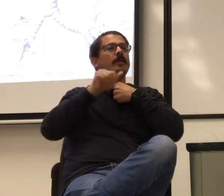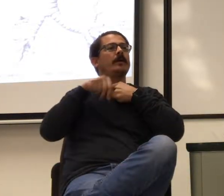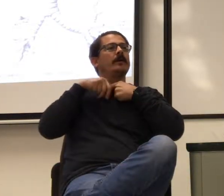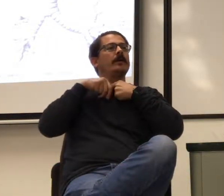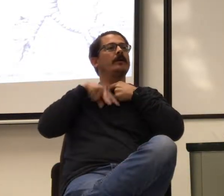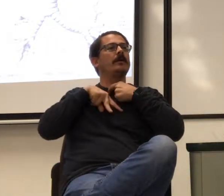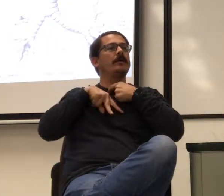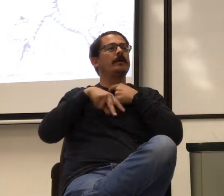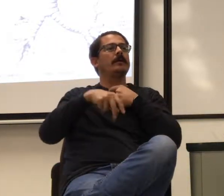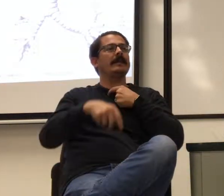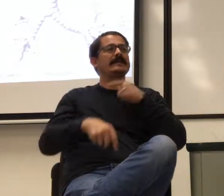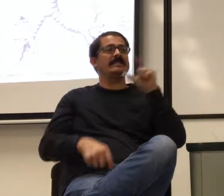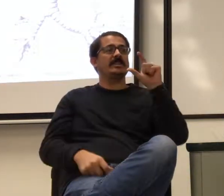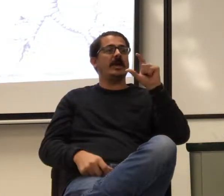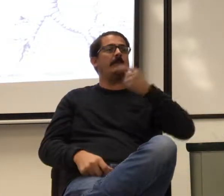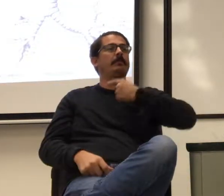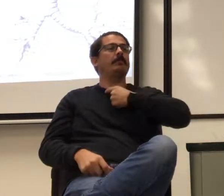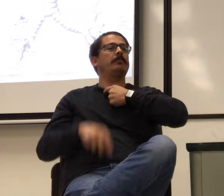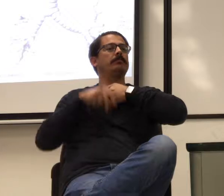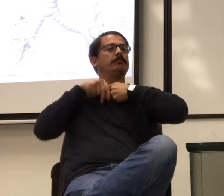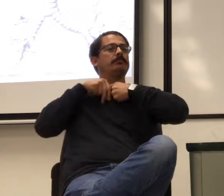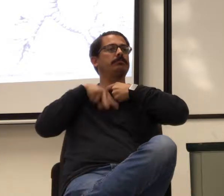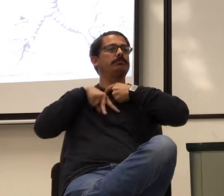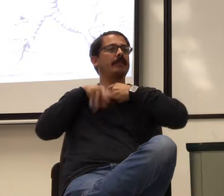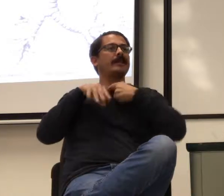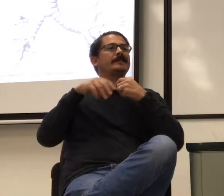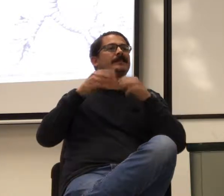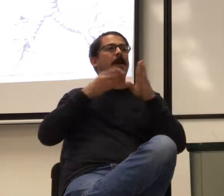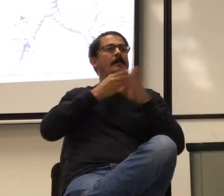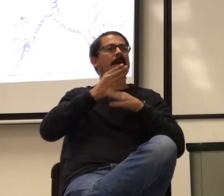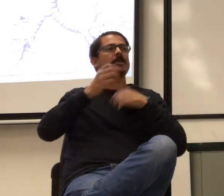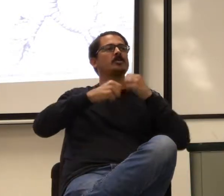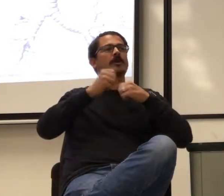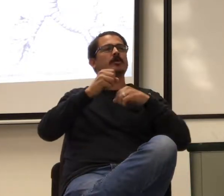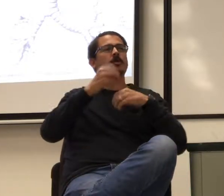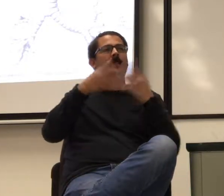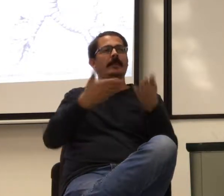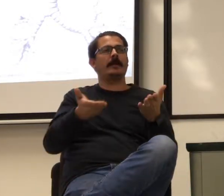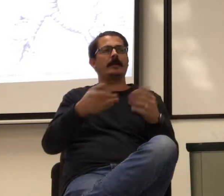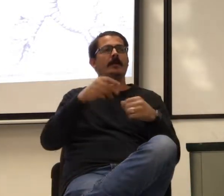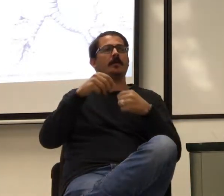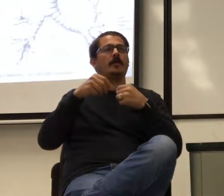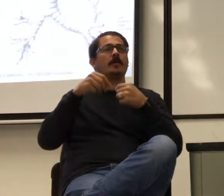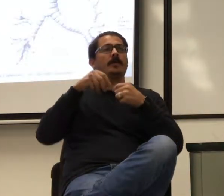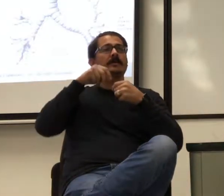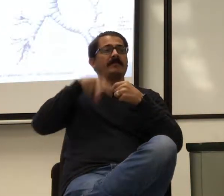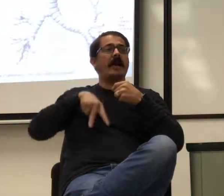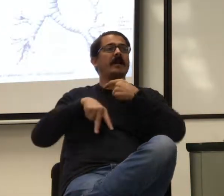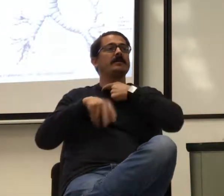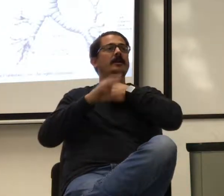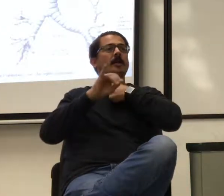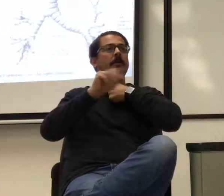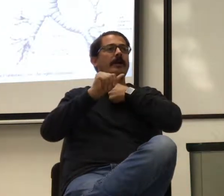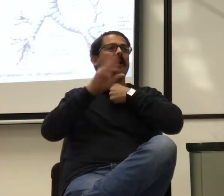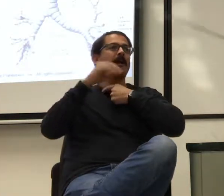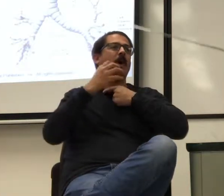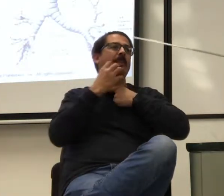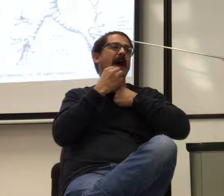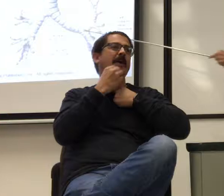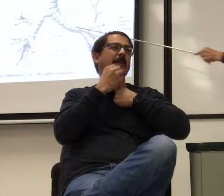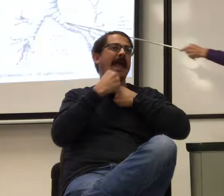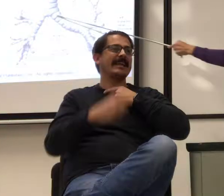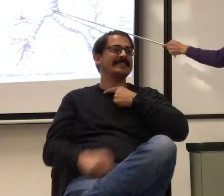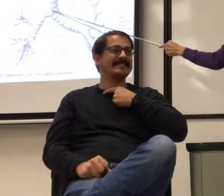the C-shaped cartilage rings. That's the main structural feature. It divides at the carina, which I call the underpants.